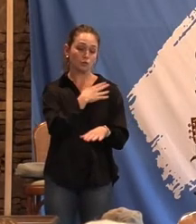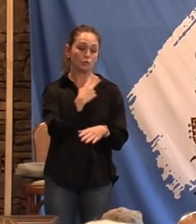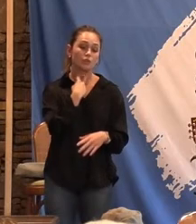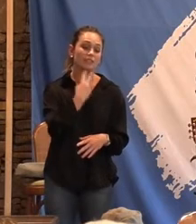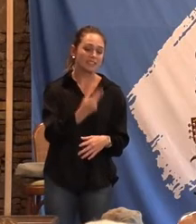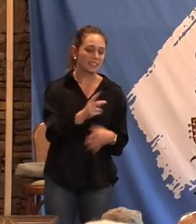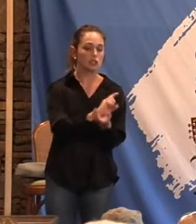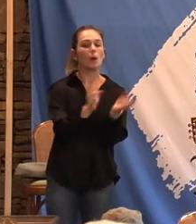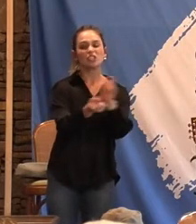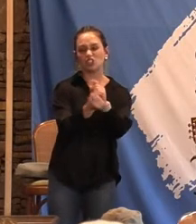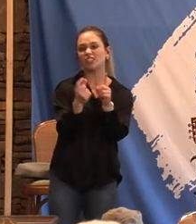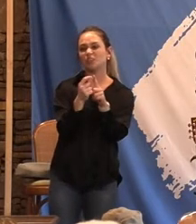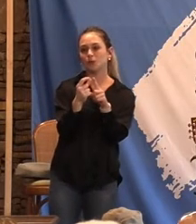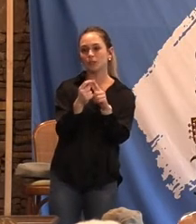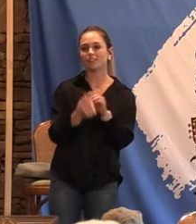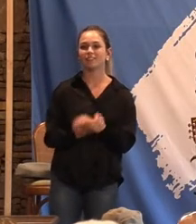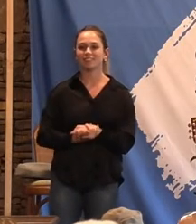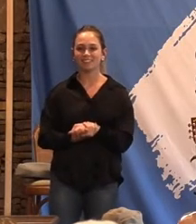So I changed the words.